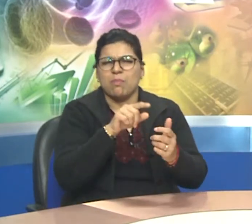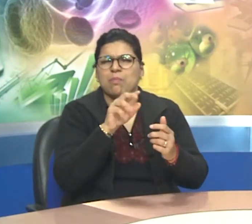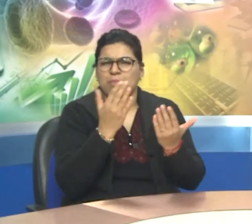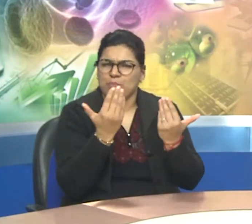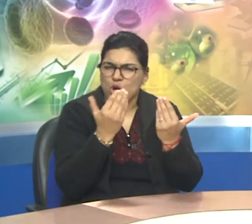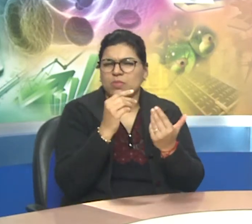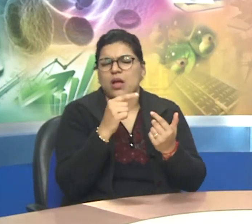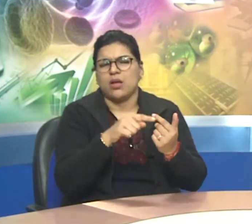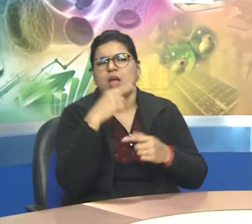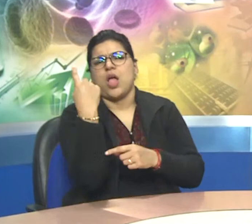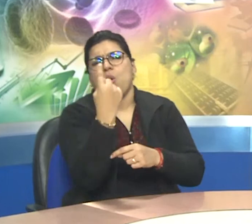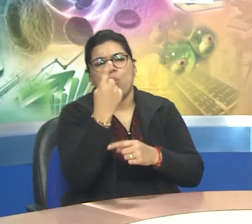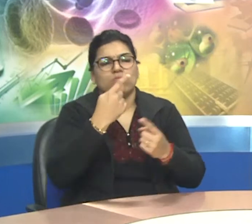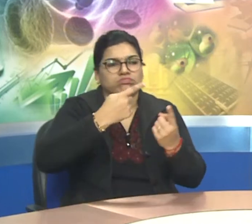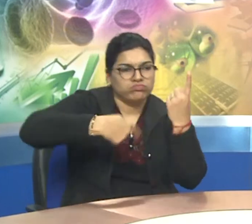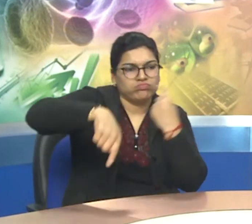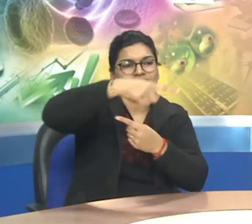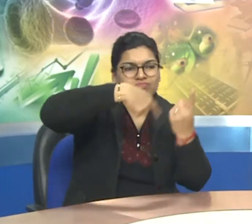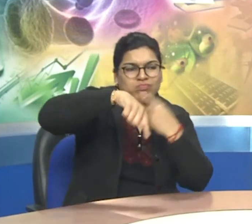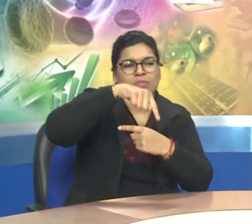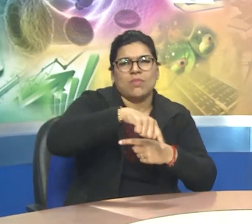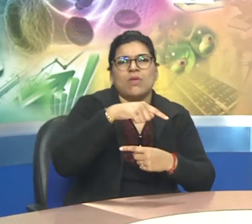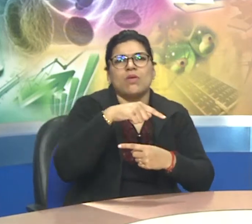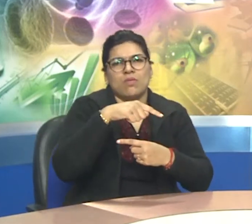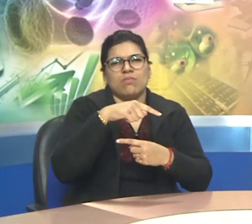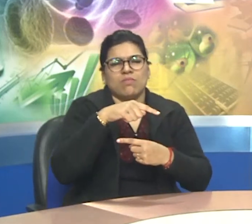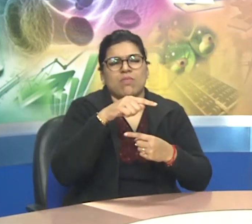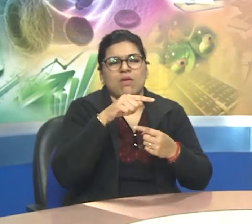Recycling rubbish not only helps save money,